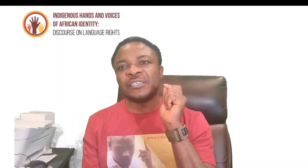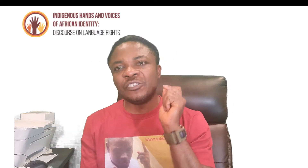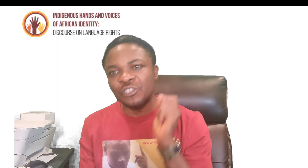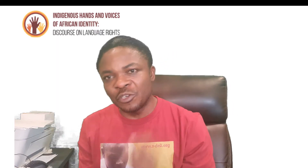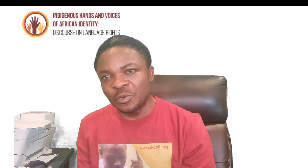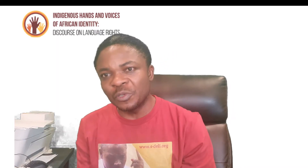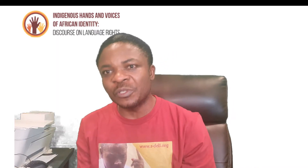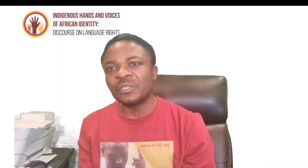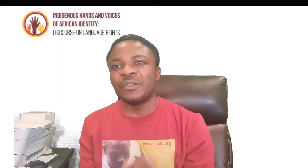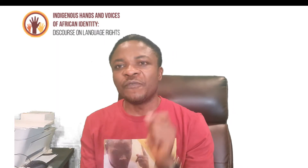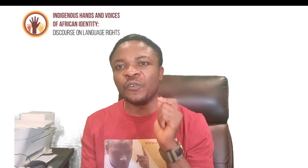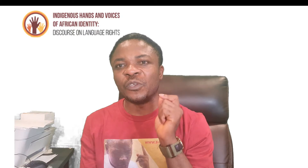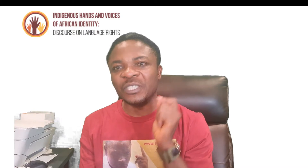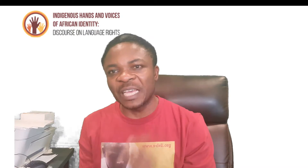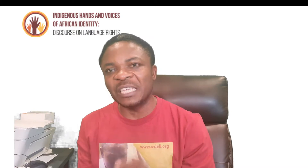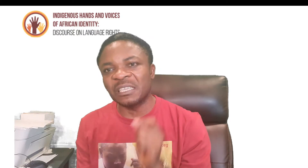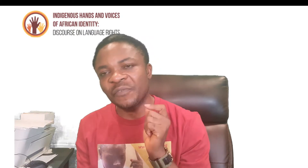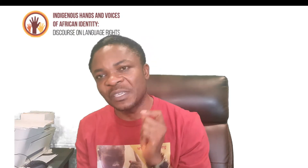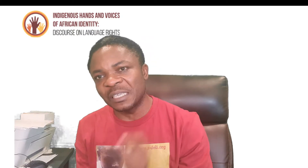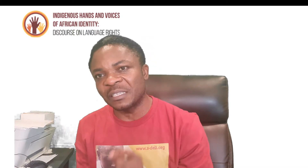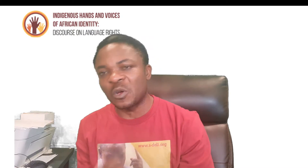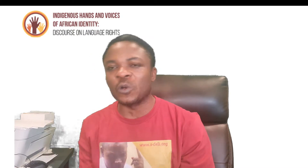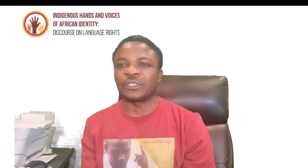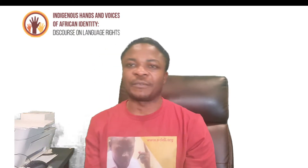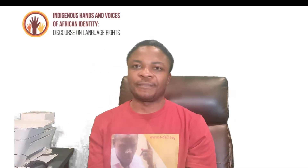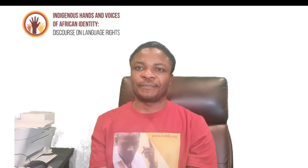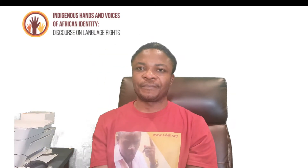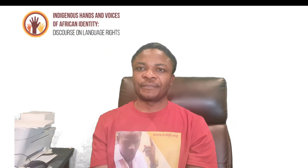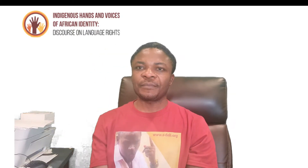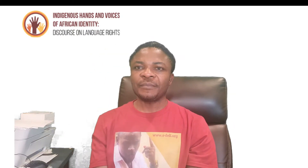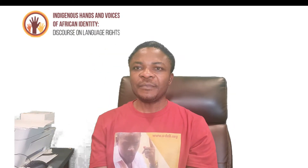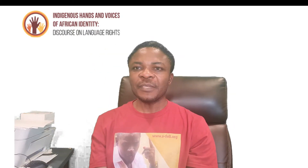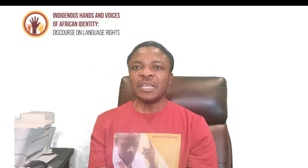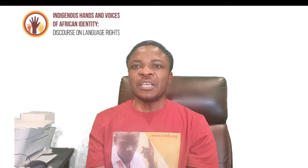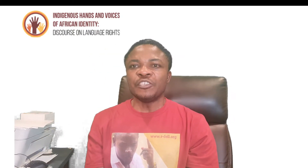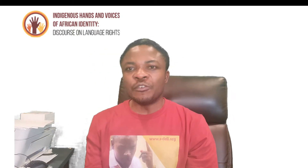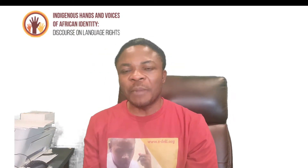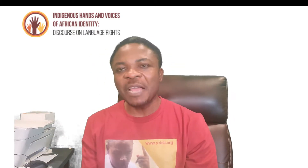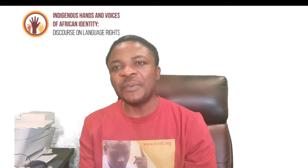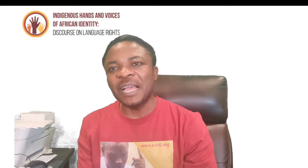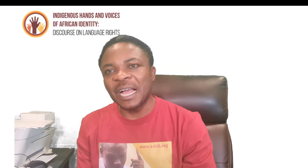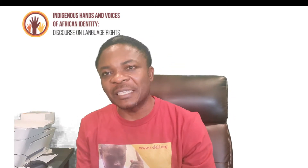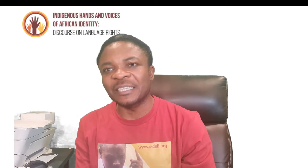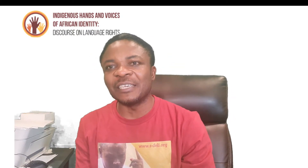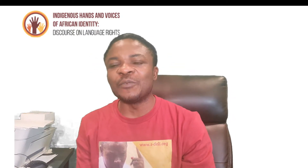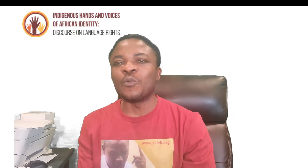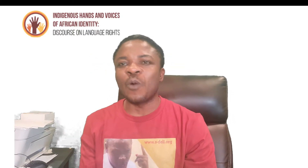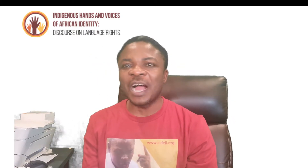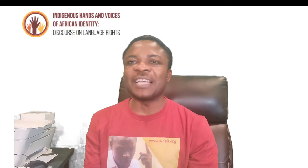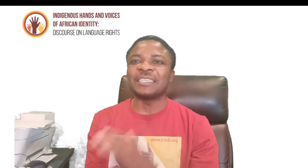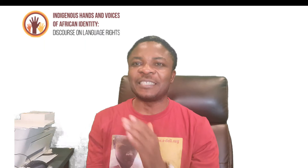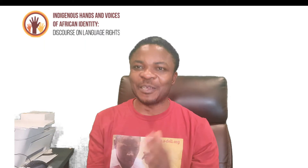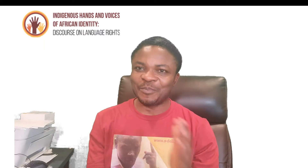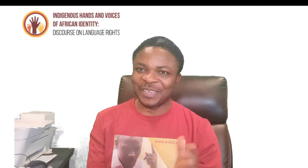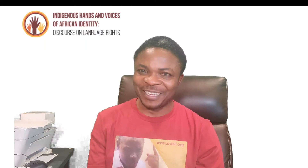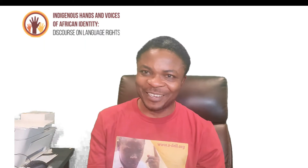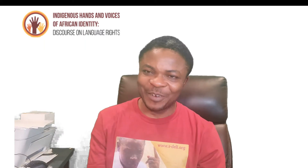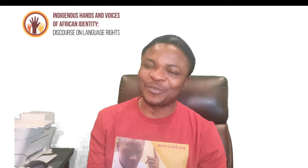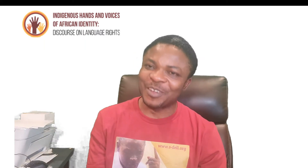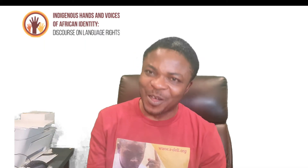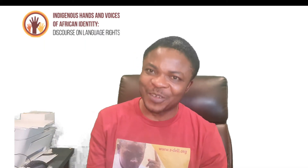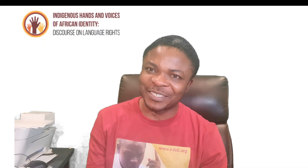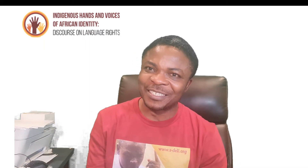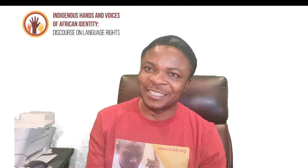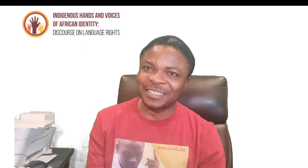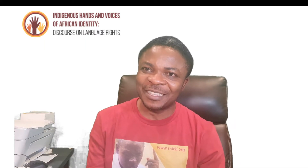and used for scientific discourse. You might be asking, why Zambia?